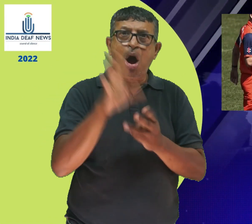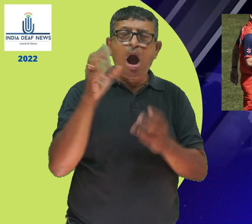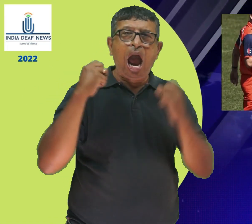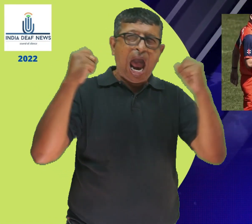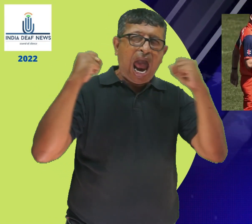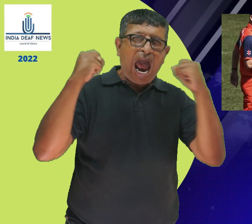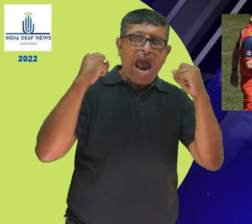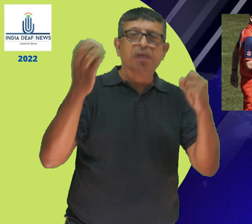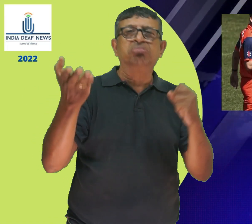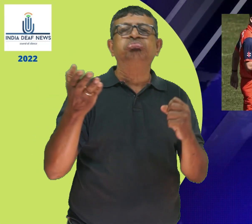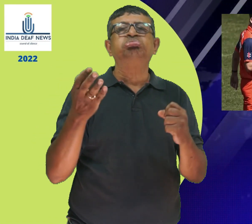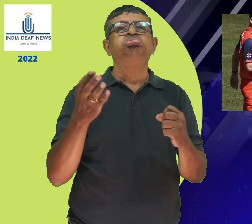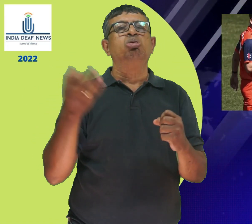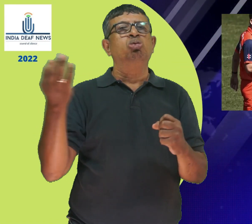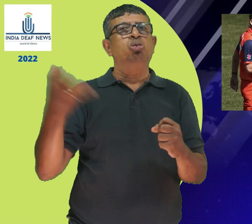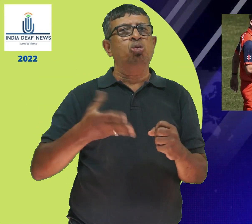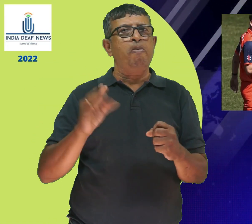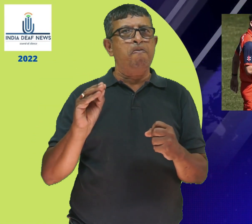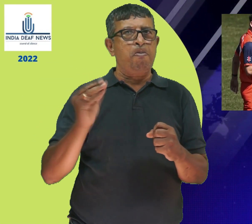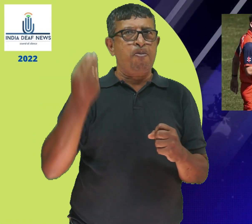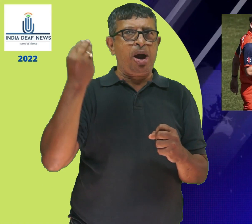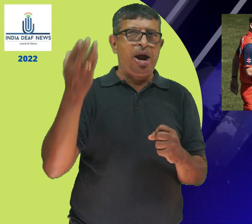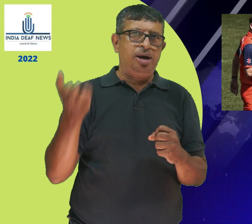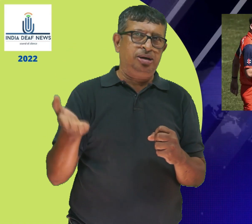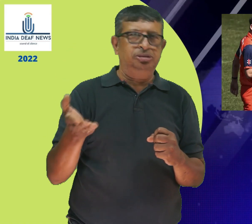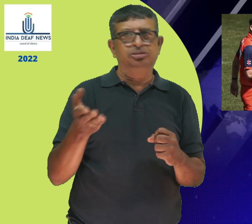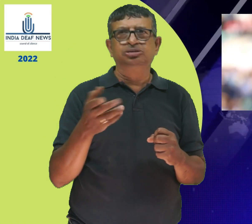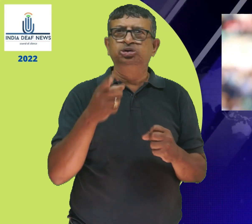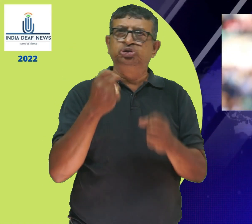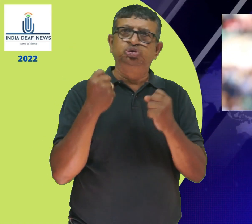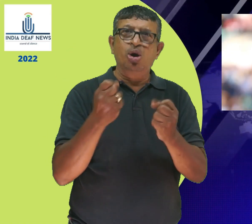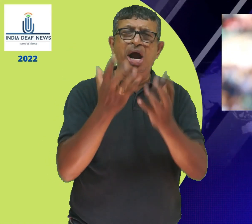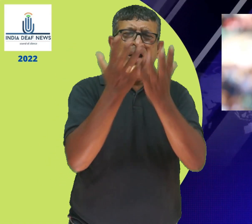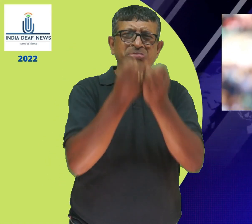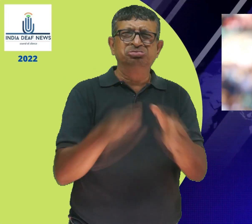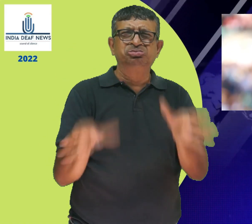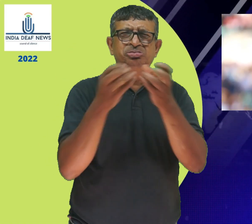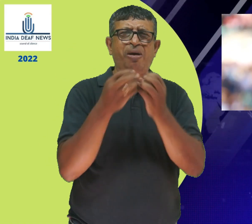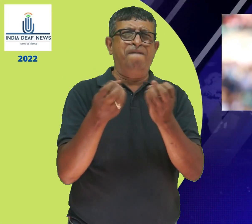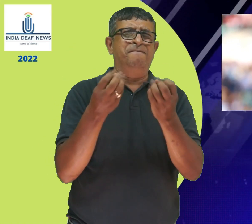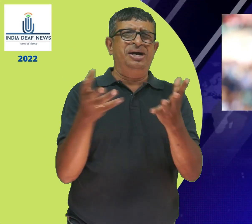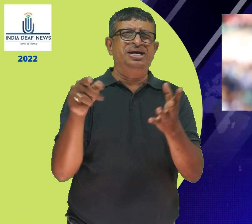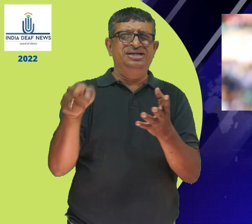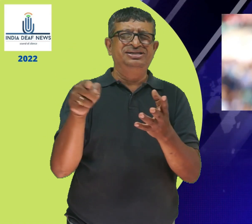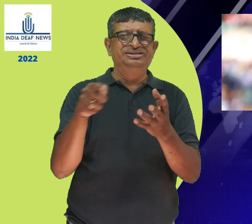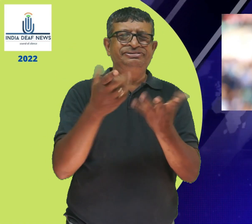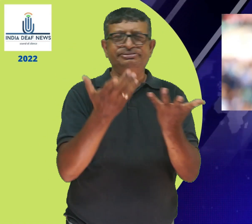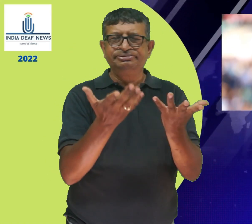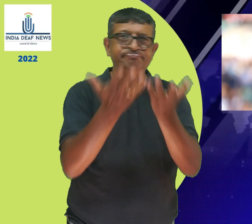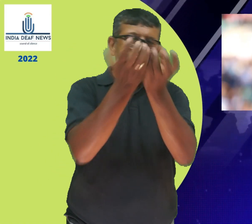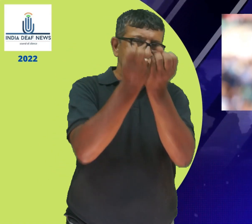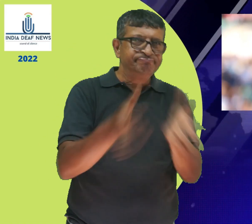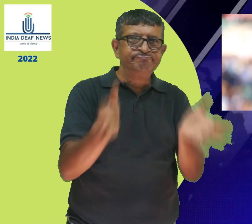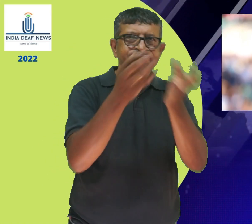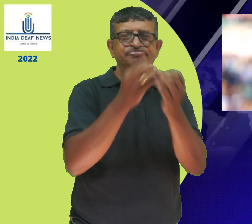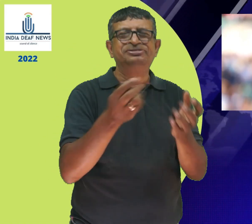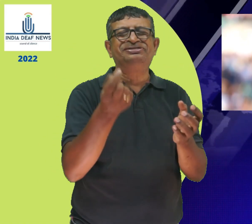fielding efforts made it almost impossible to get a boundary. They dropped 2 crucial catches that might have sent Rohit Sharma off the